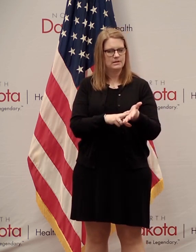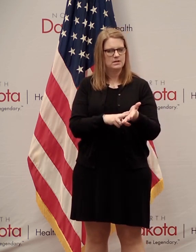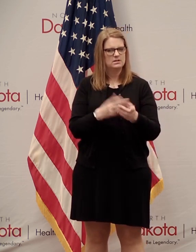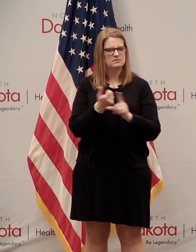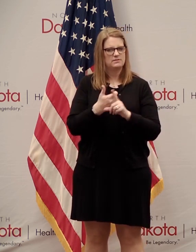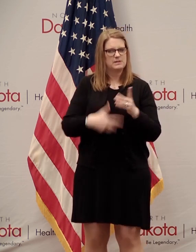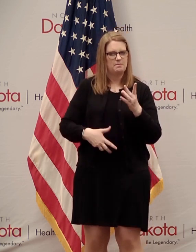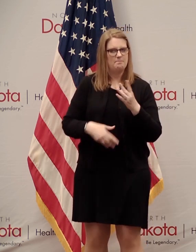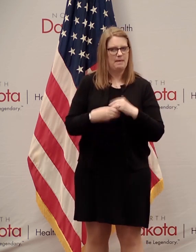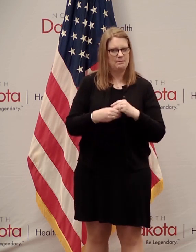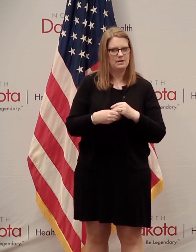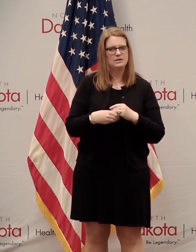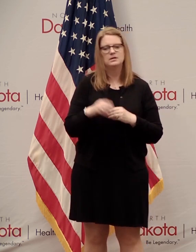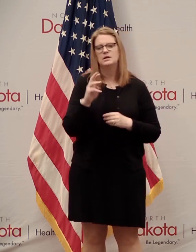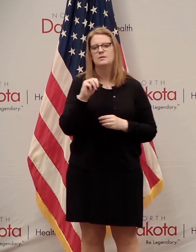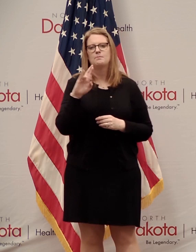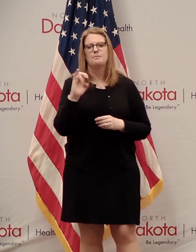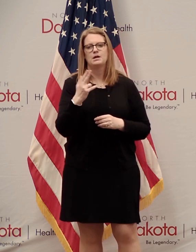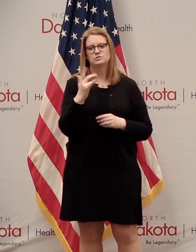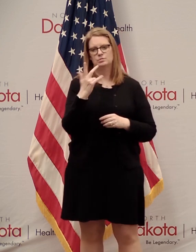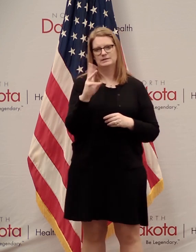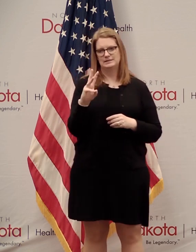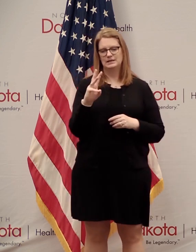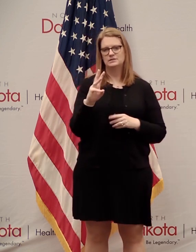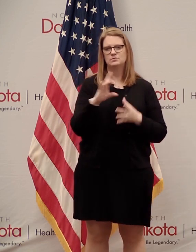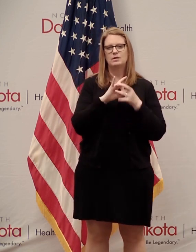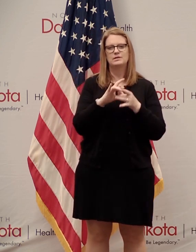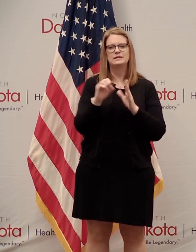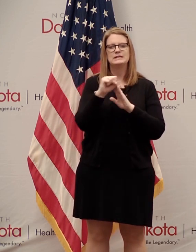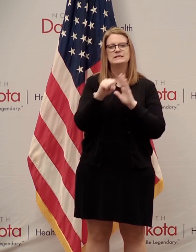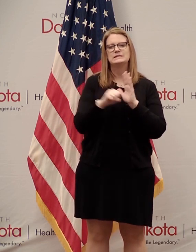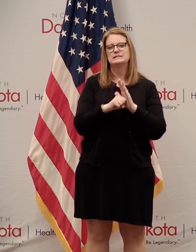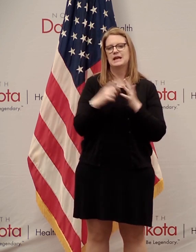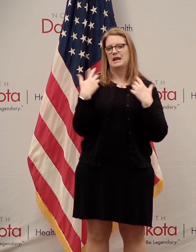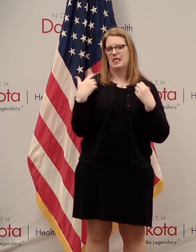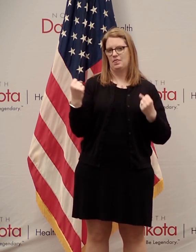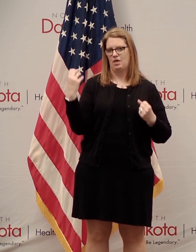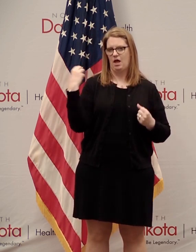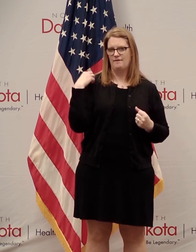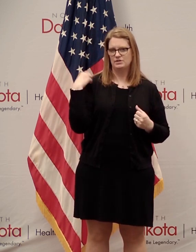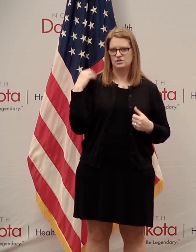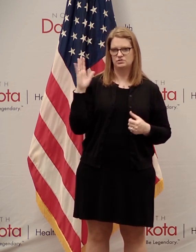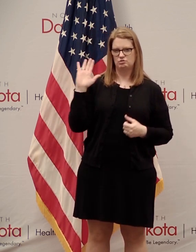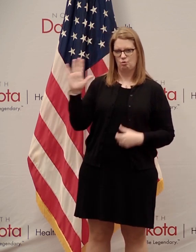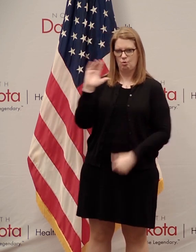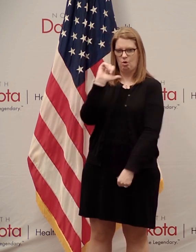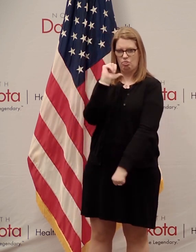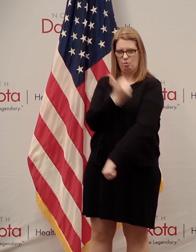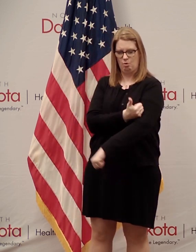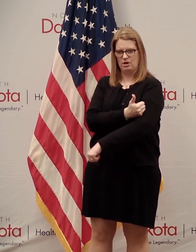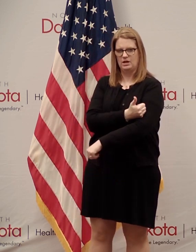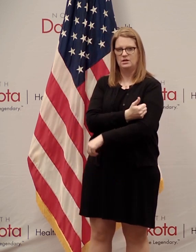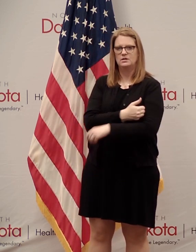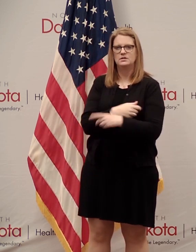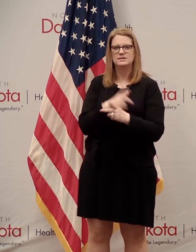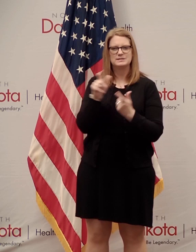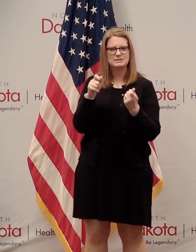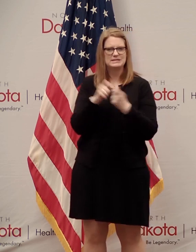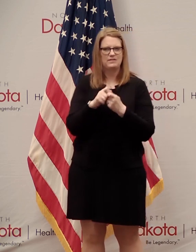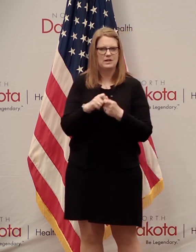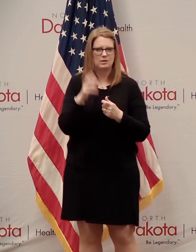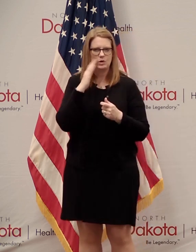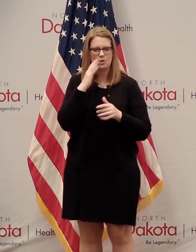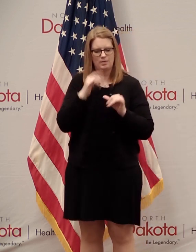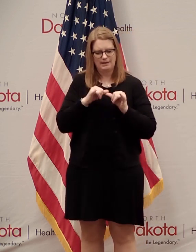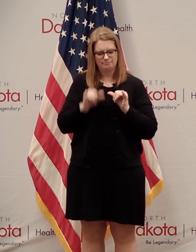to one that was issued on March 26th related to the State Health Officers Authority, related to confinement orders. And